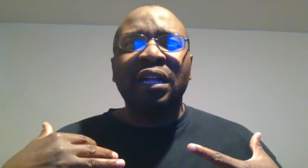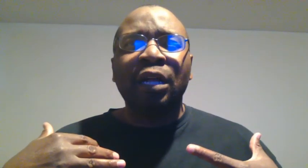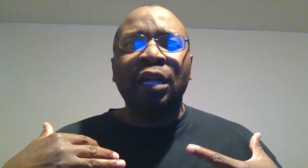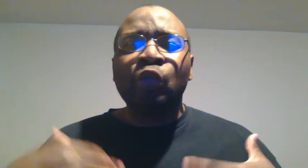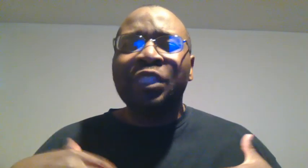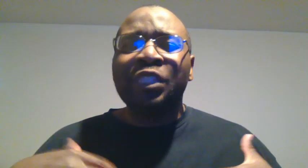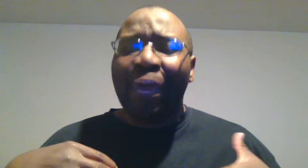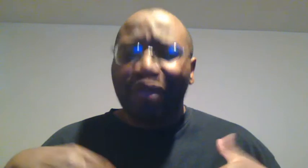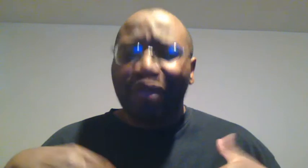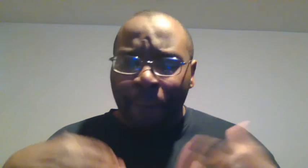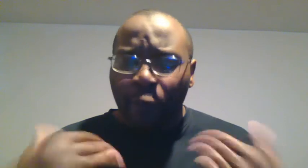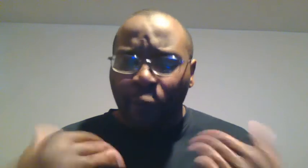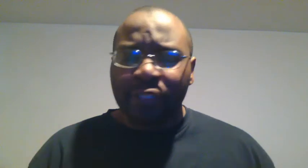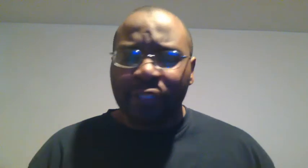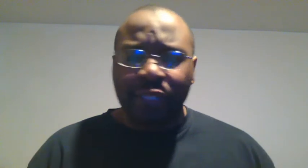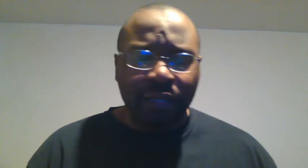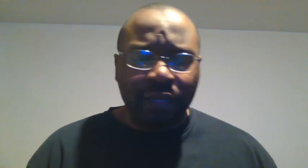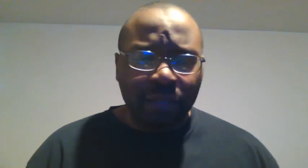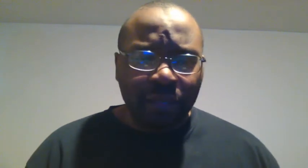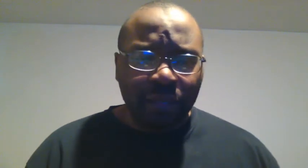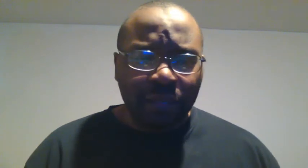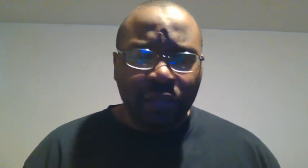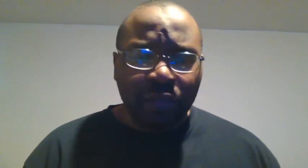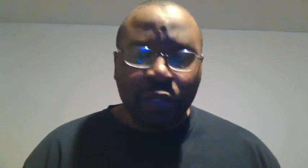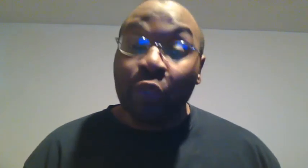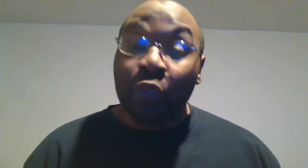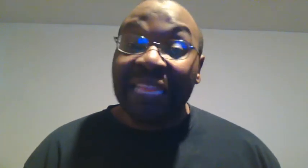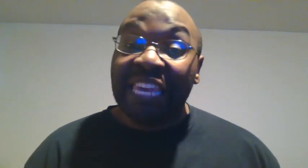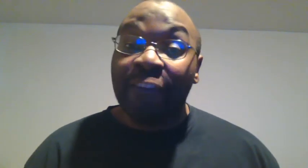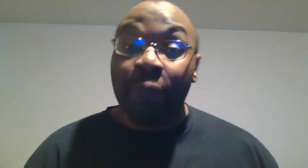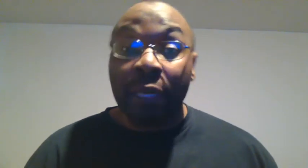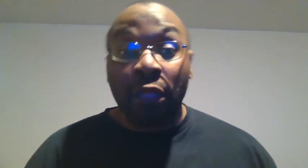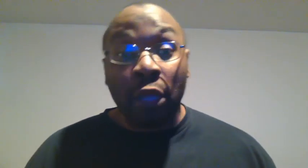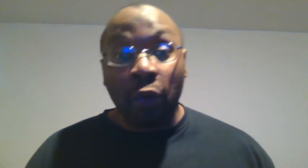to tell that person to leave me alone.